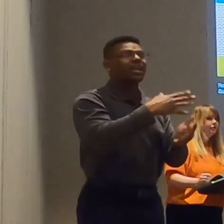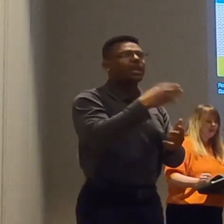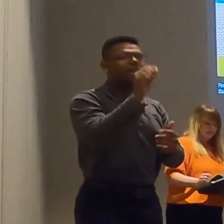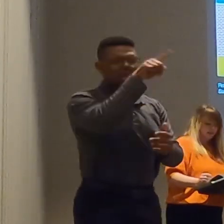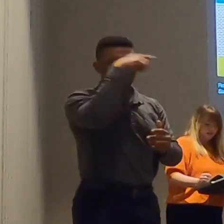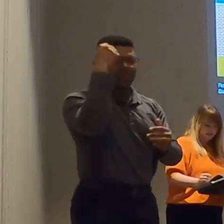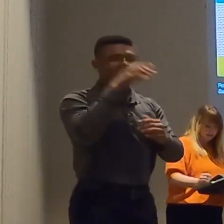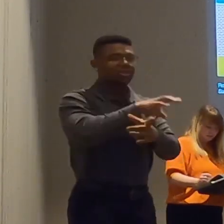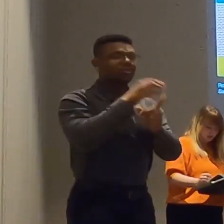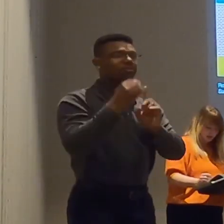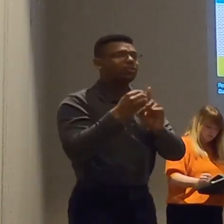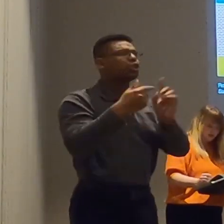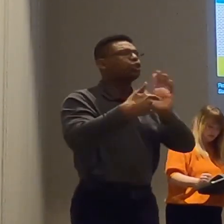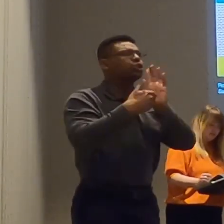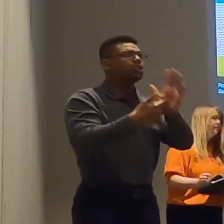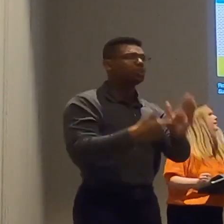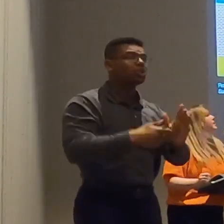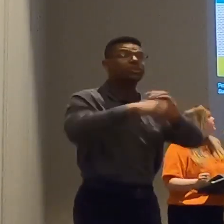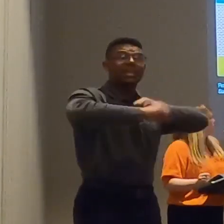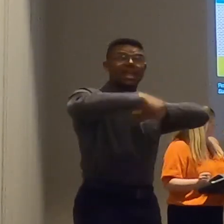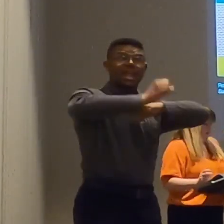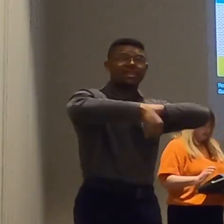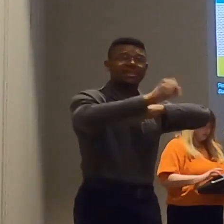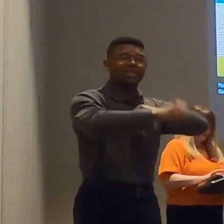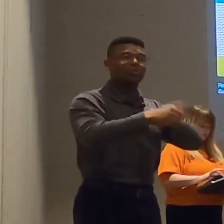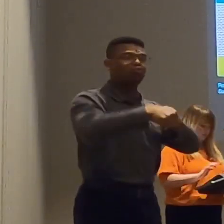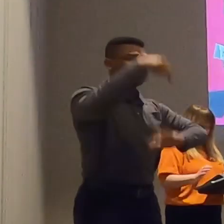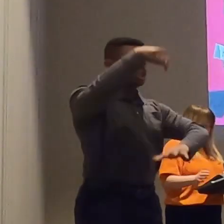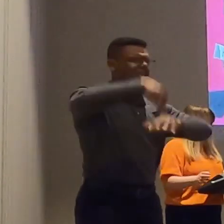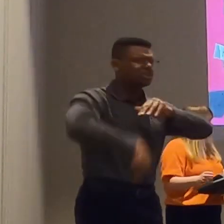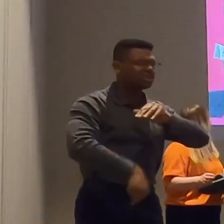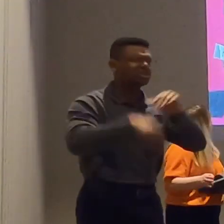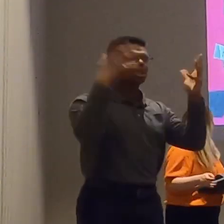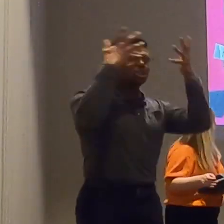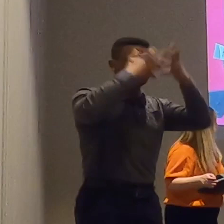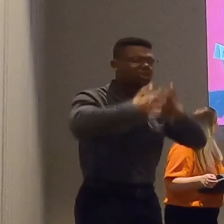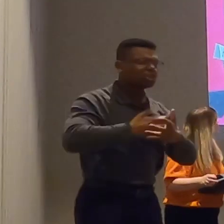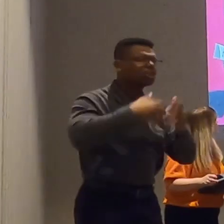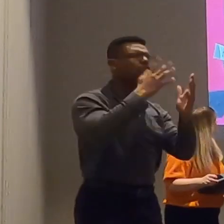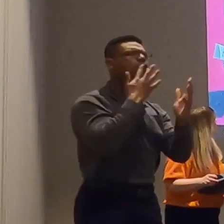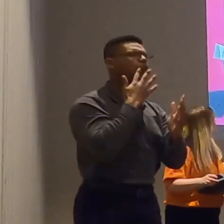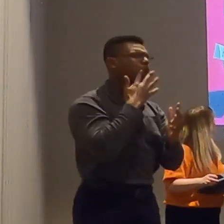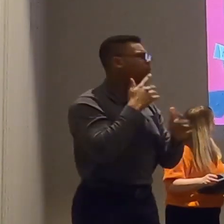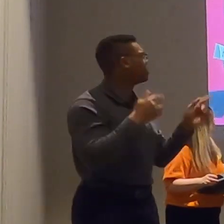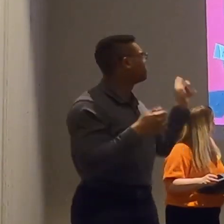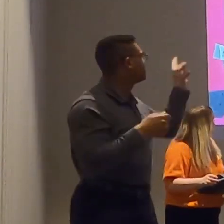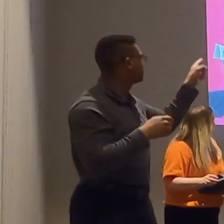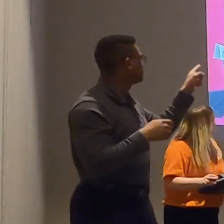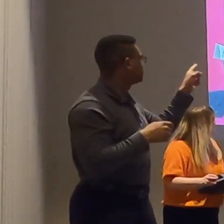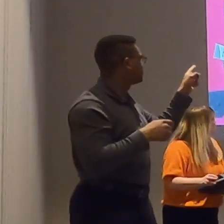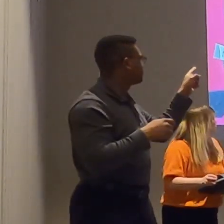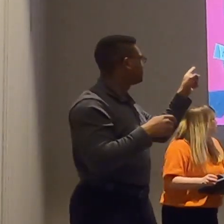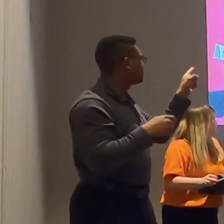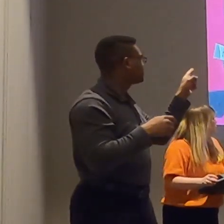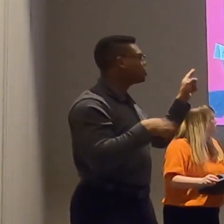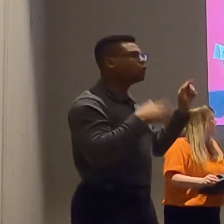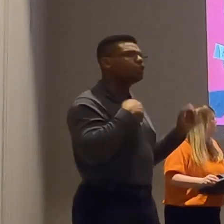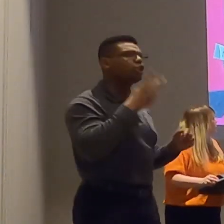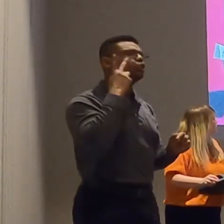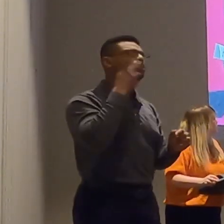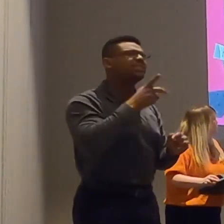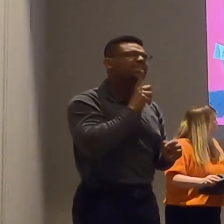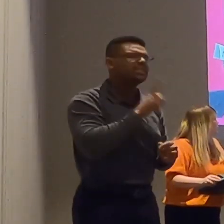in exaggerated, deep, dark pigments, something that you can also see that Bowman also does in her artwork. So you can really see